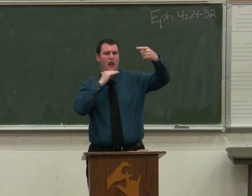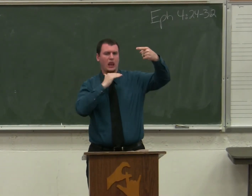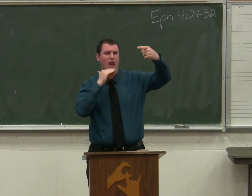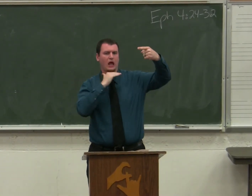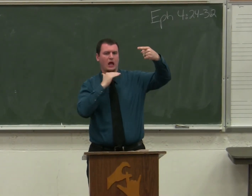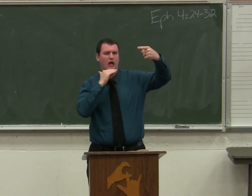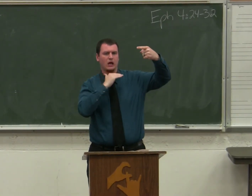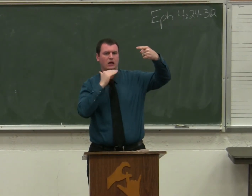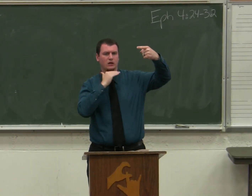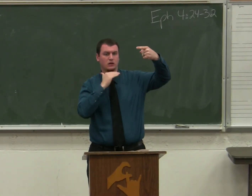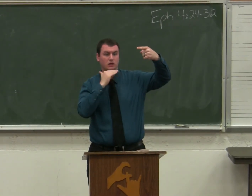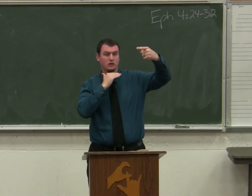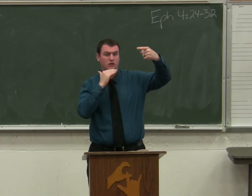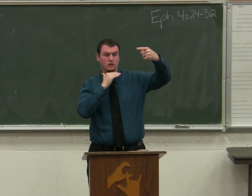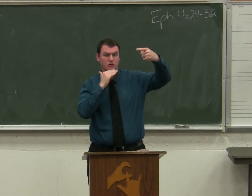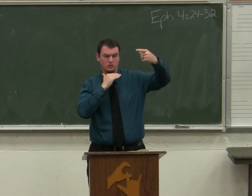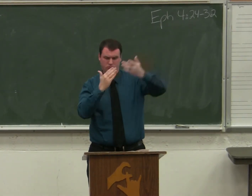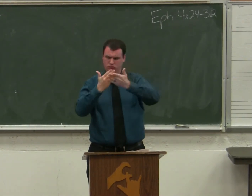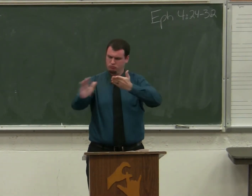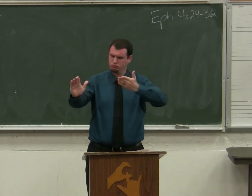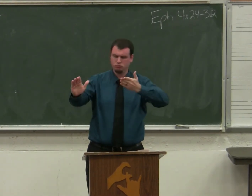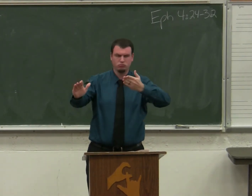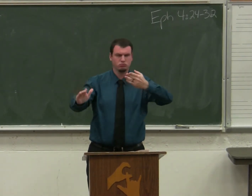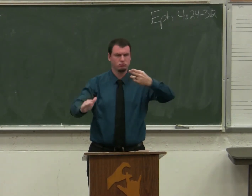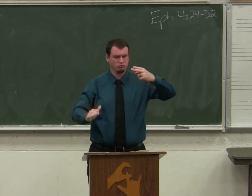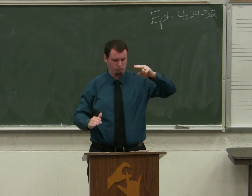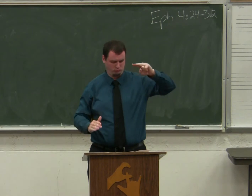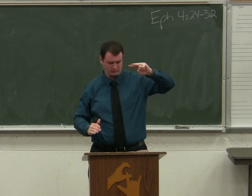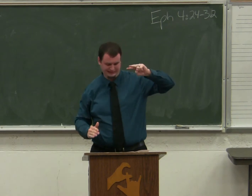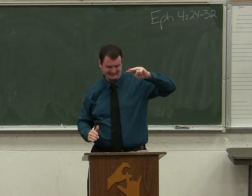So, first of all, put away lying.